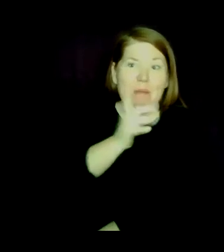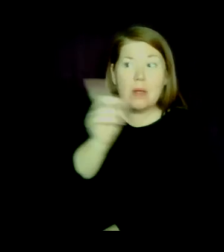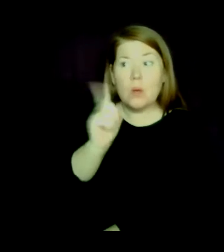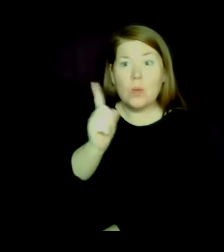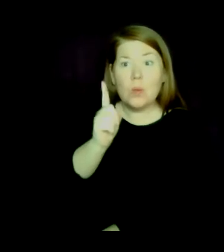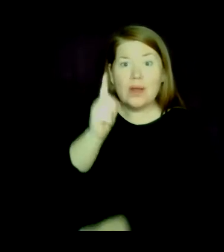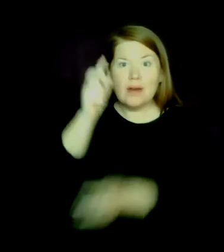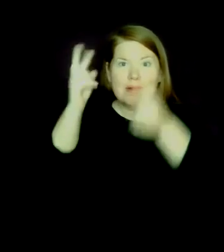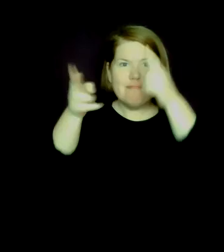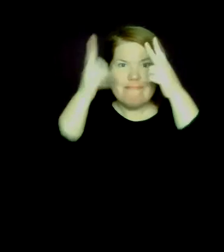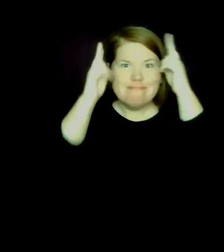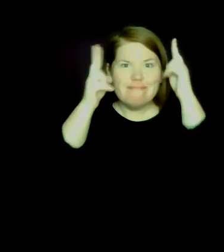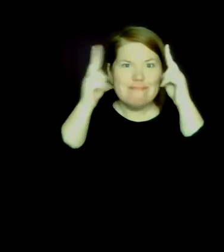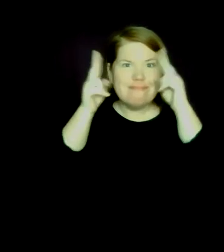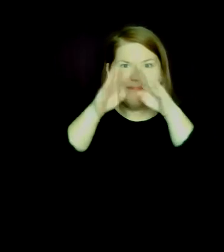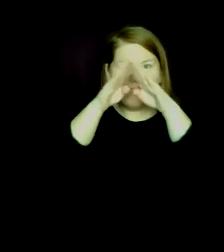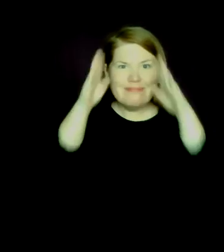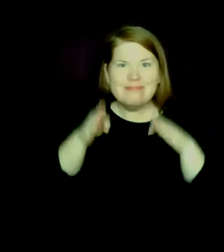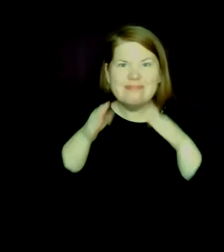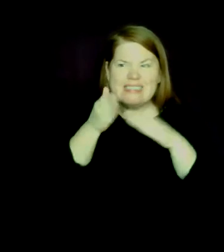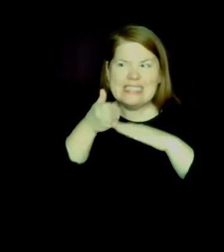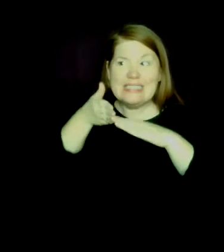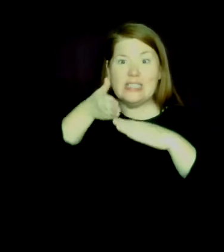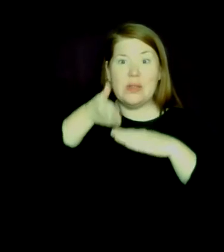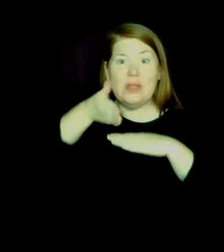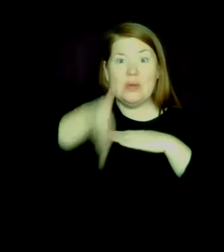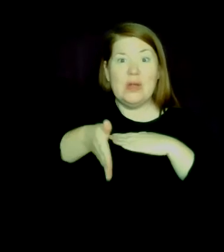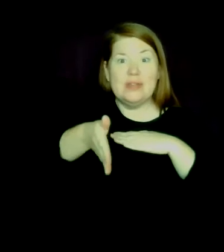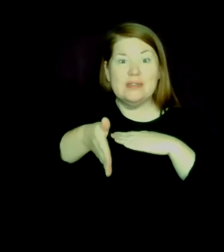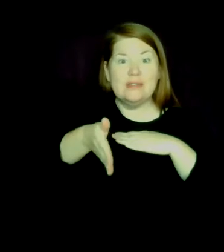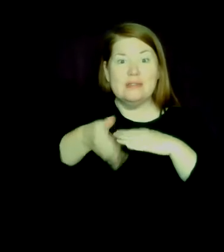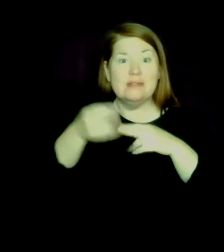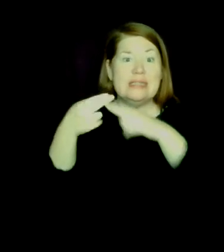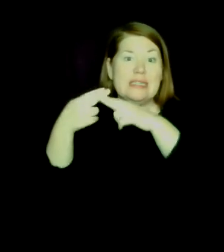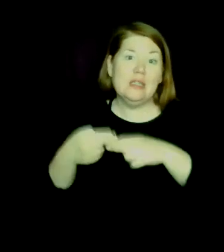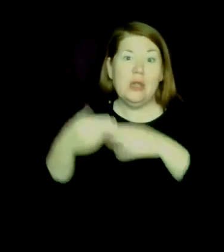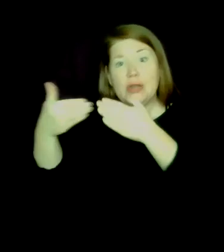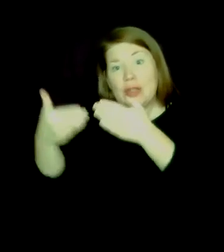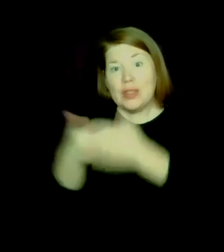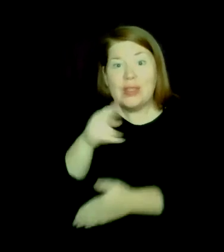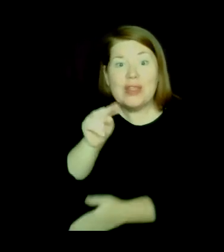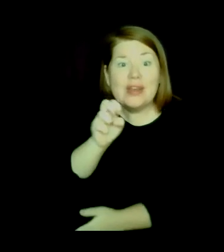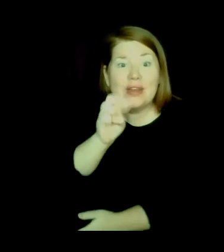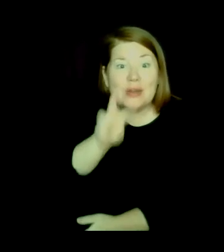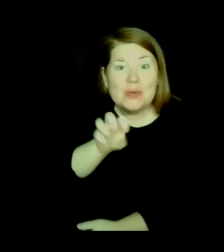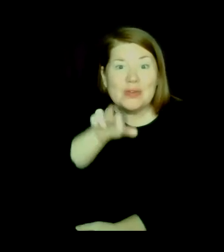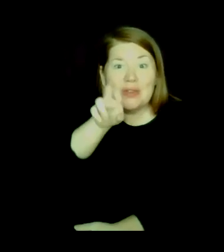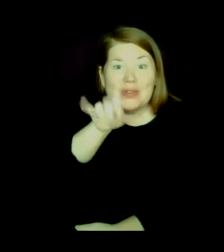the street from our apartment. It's called The New You. Oh, and there's the sign for it.